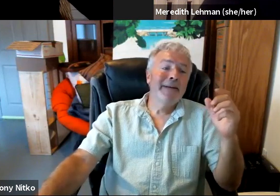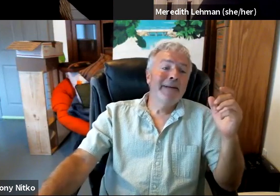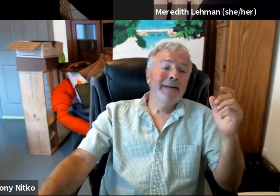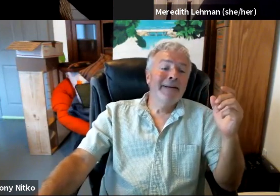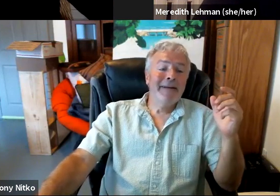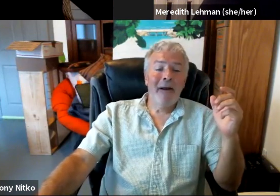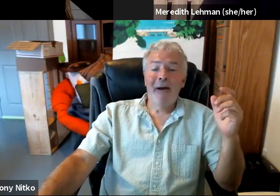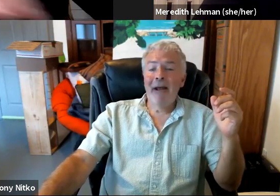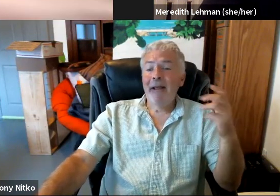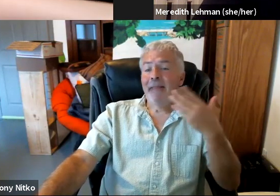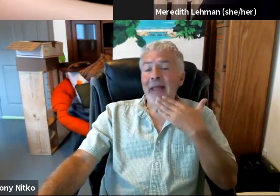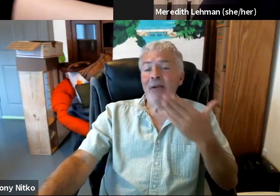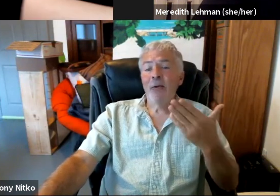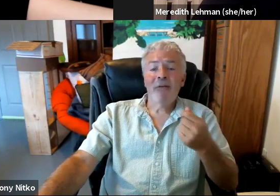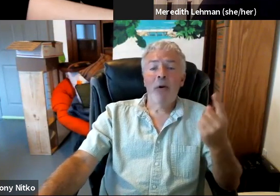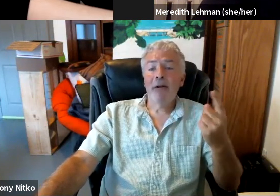this evening.